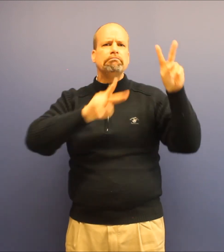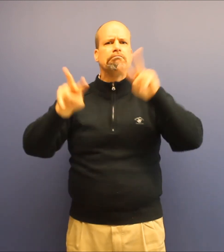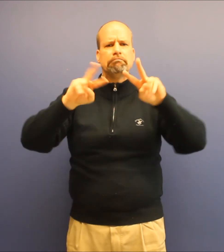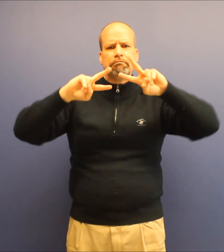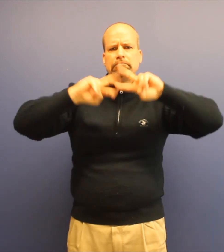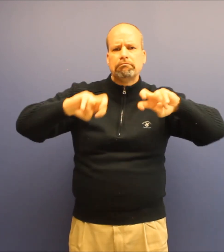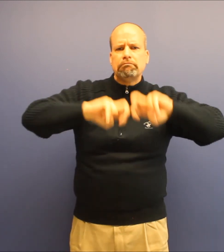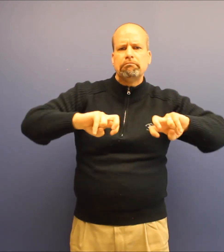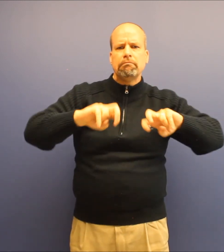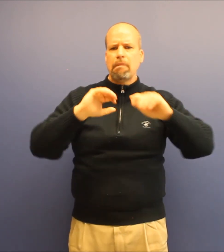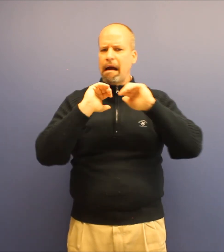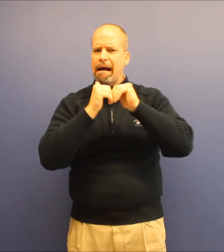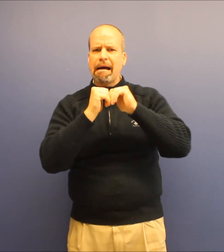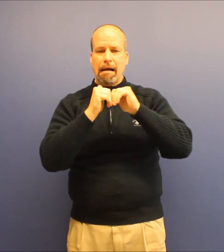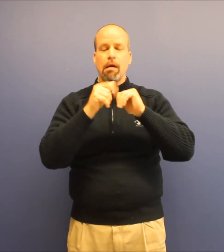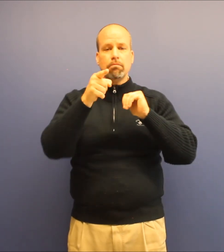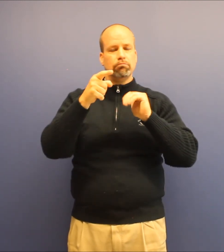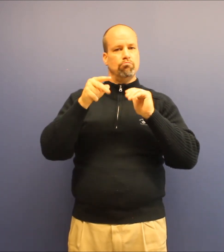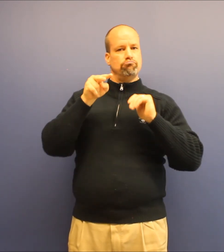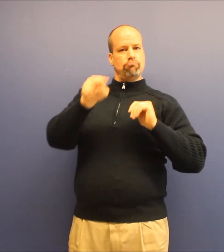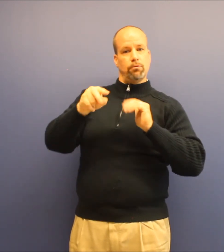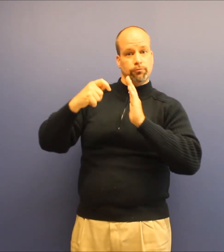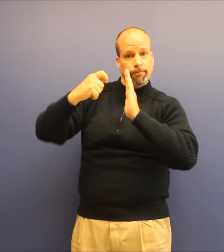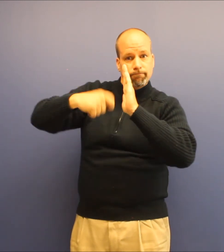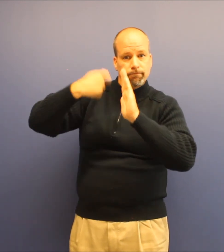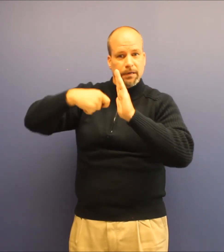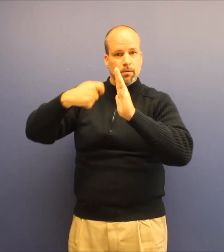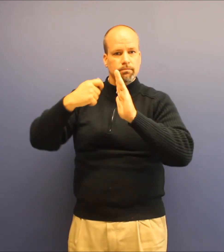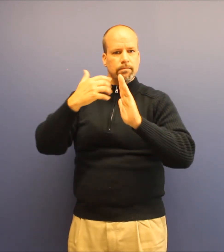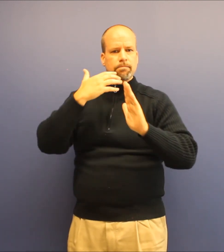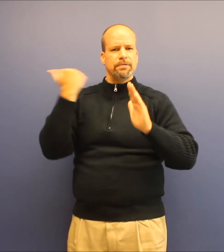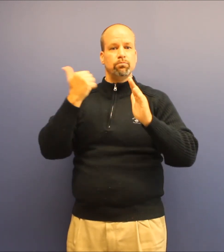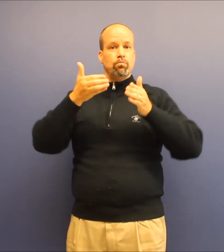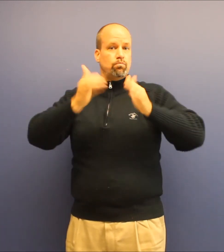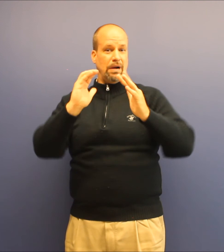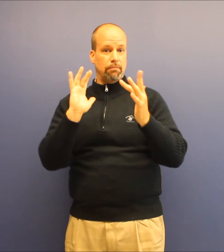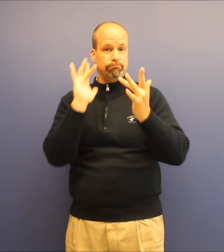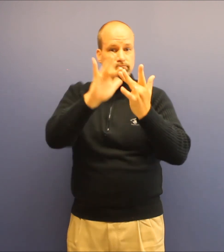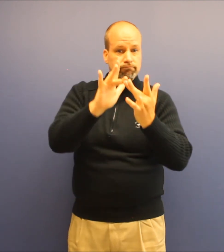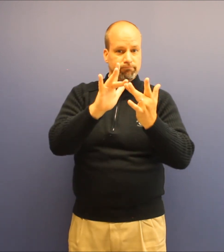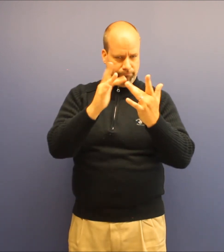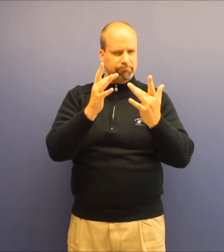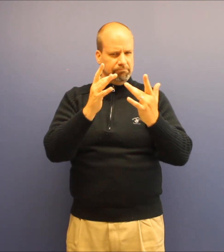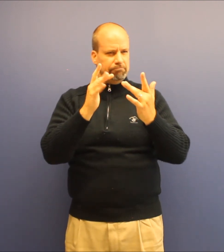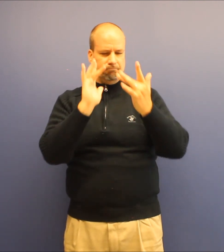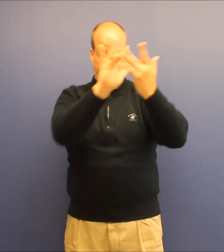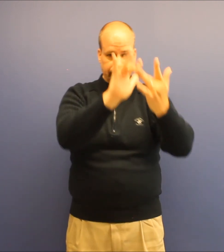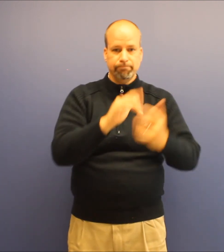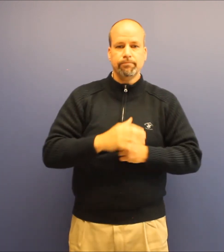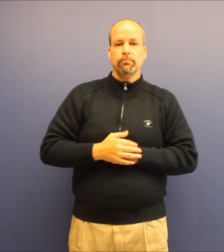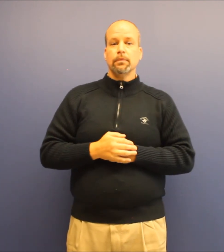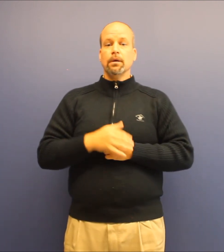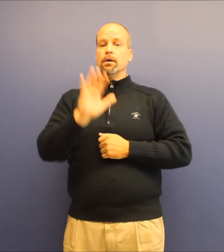To find them and to see a video on the best ways to contact them, please visit our website